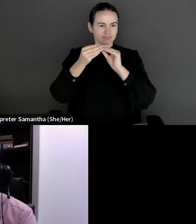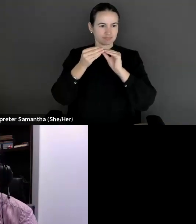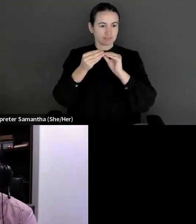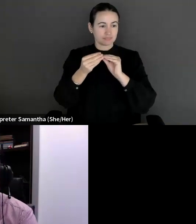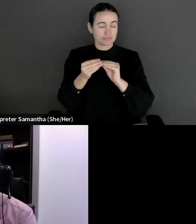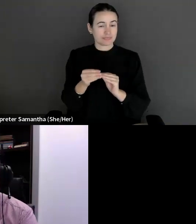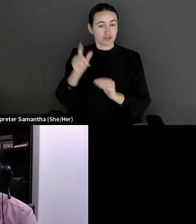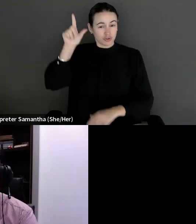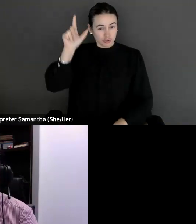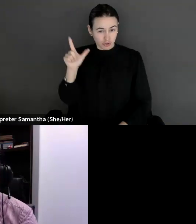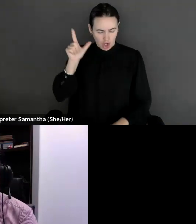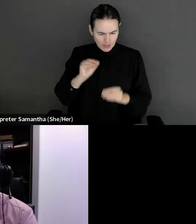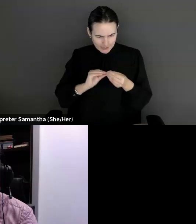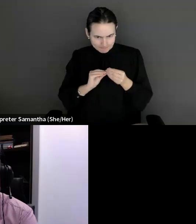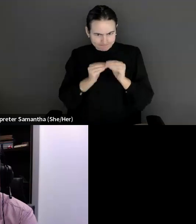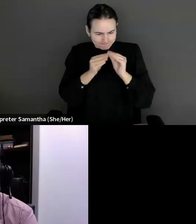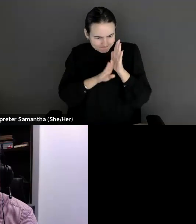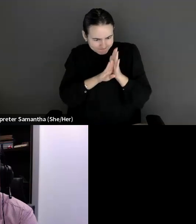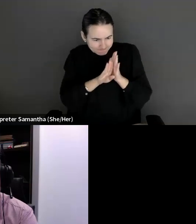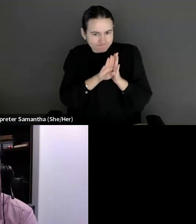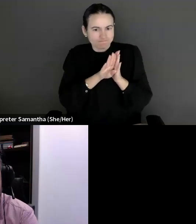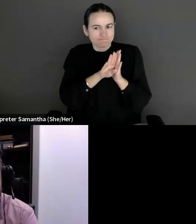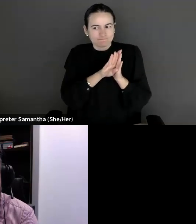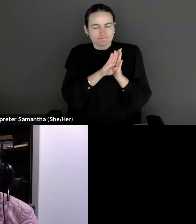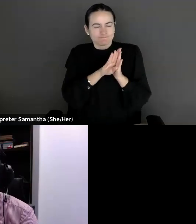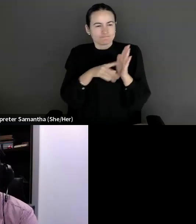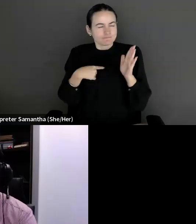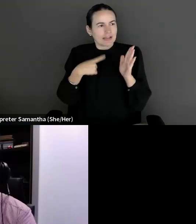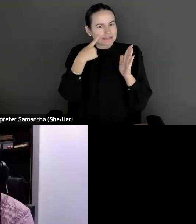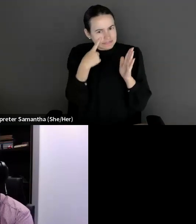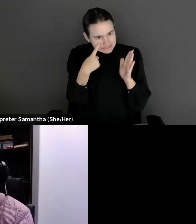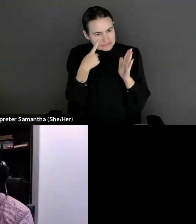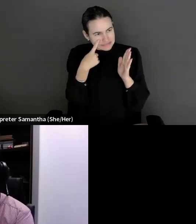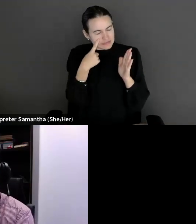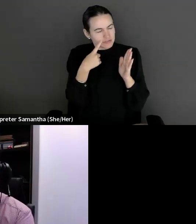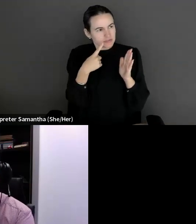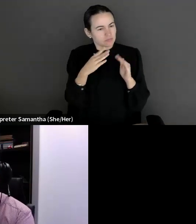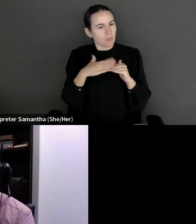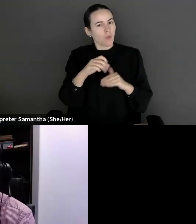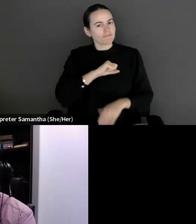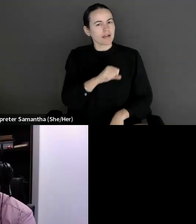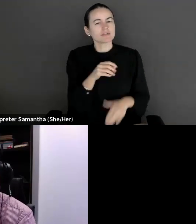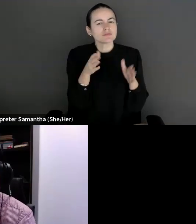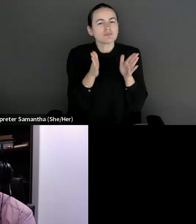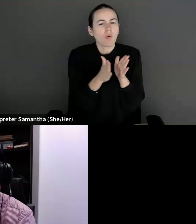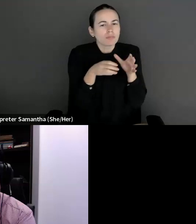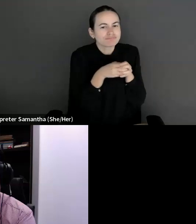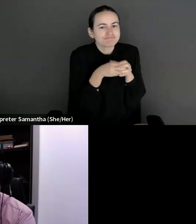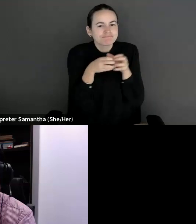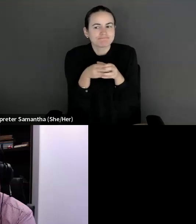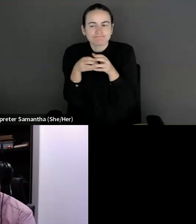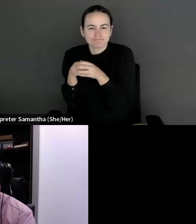stages, it is much faster to work with small groups, and then to